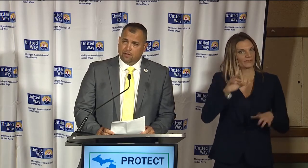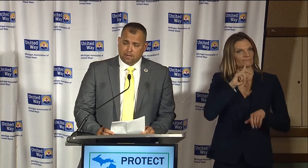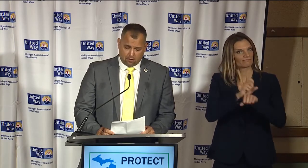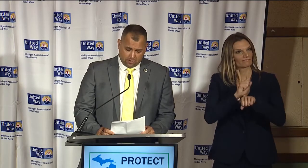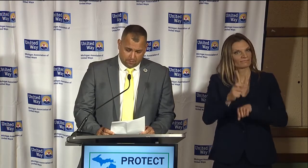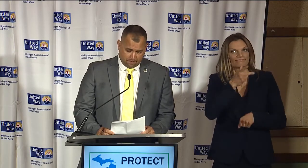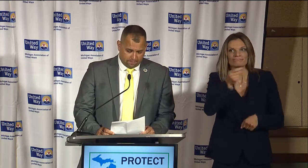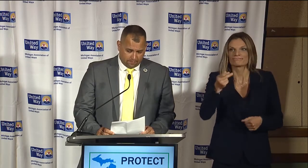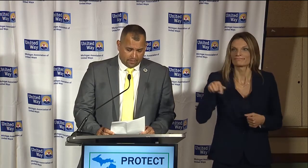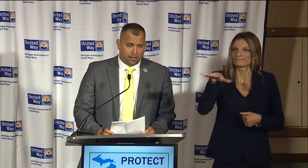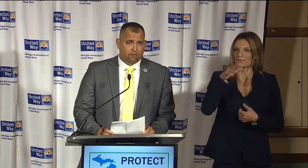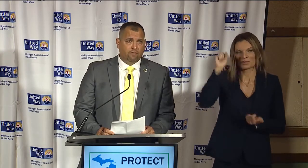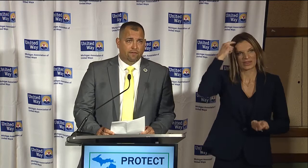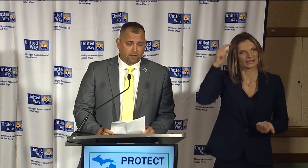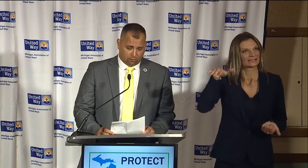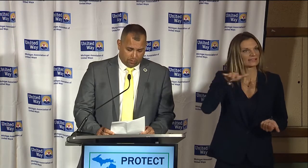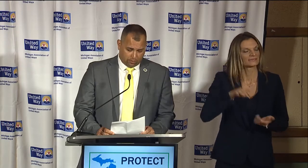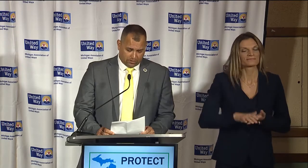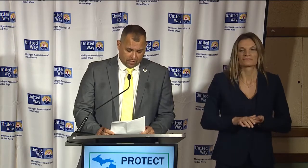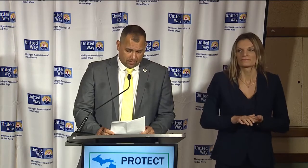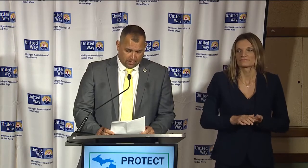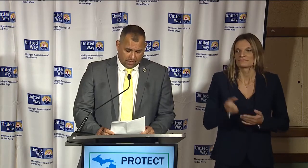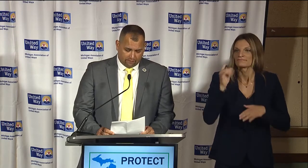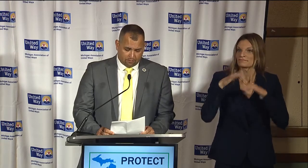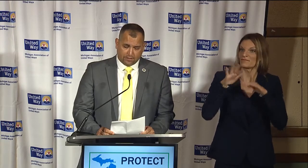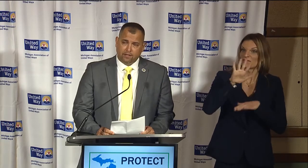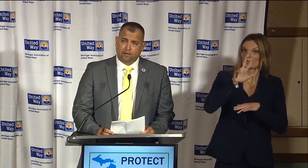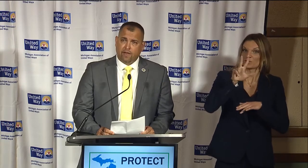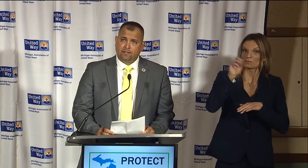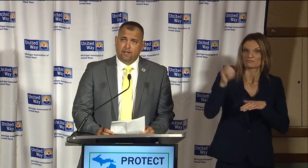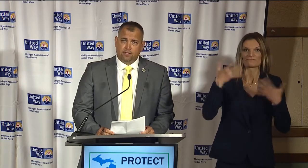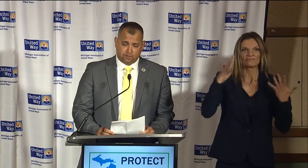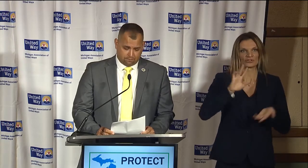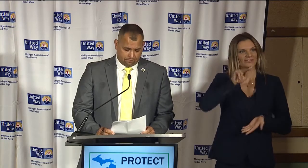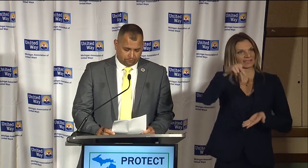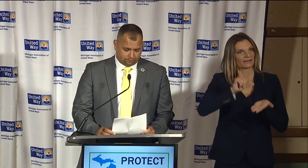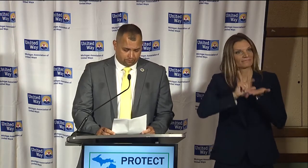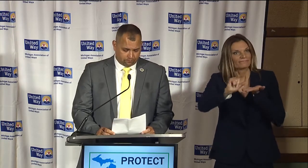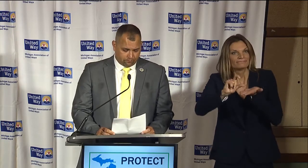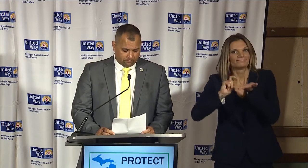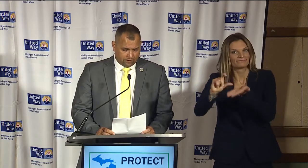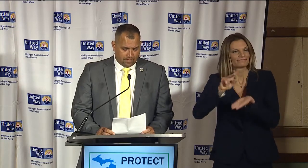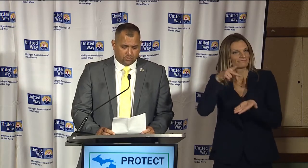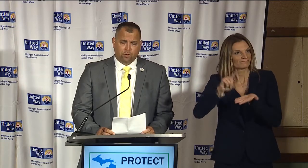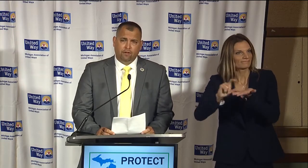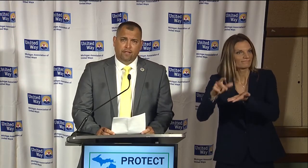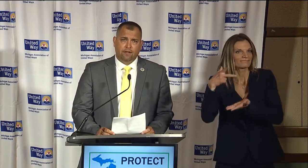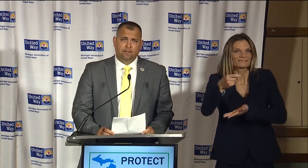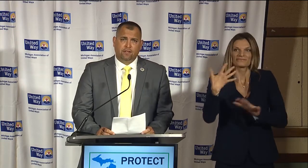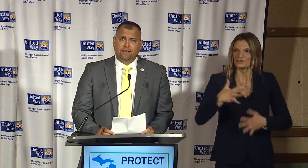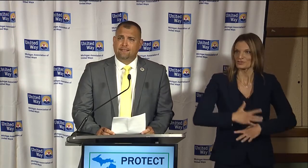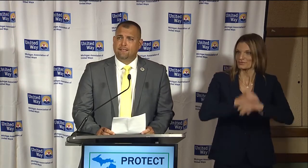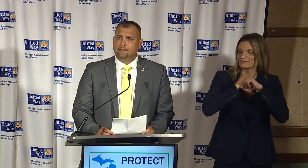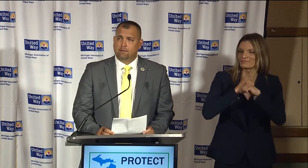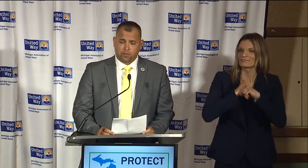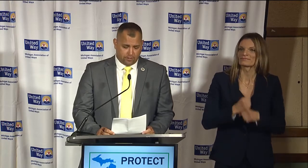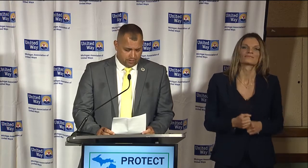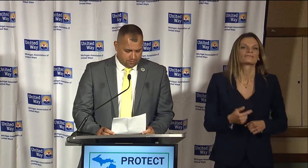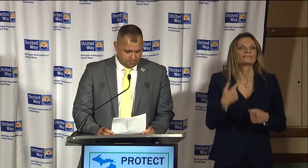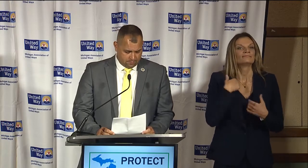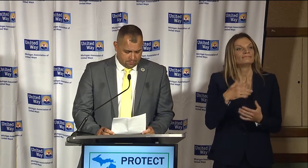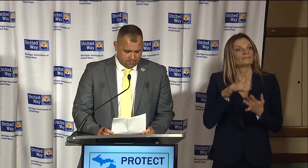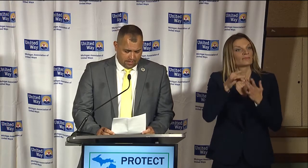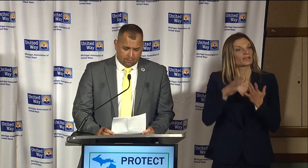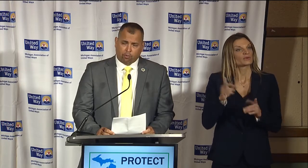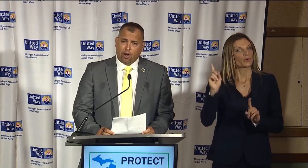vaccinations in Ingham County, and over 53% have completed their vaccination. As one of the leaders in the Latinx